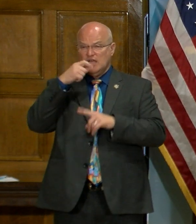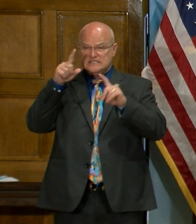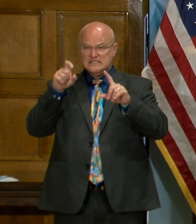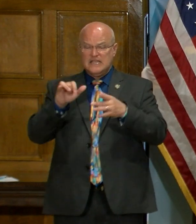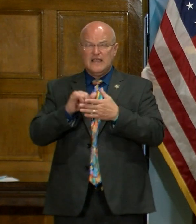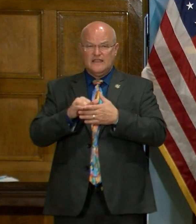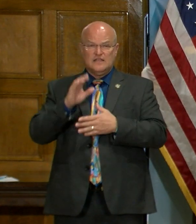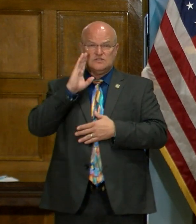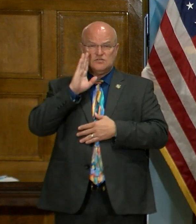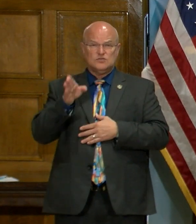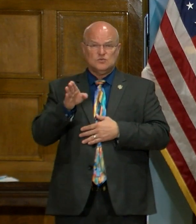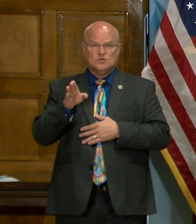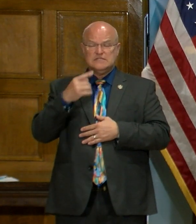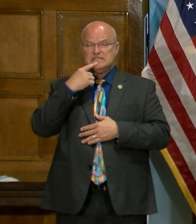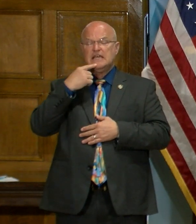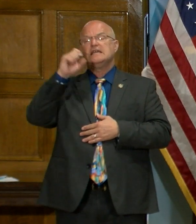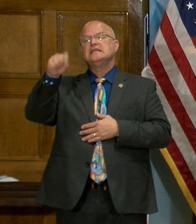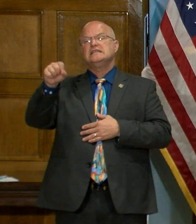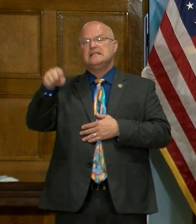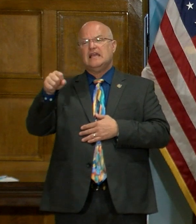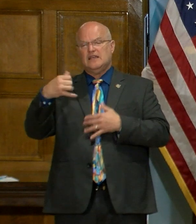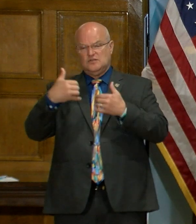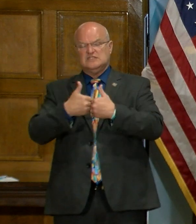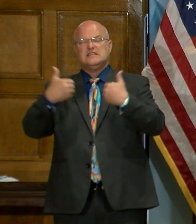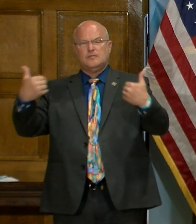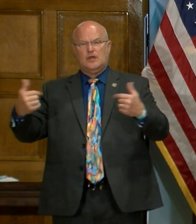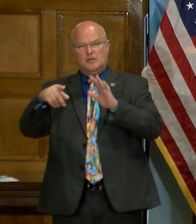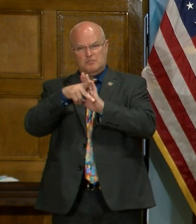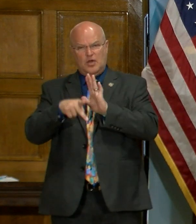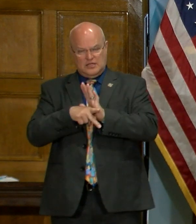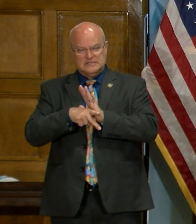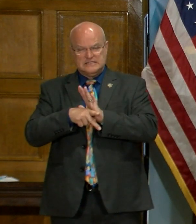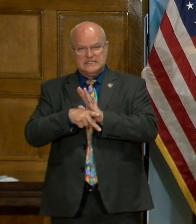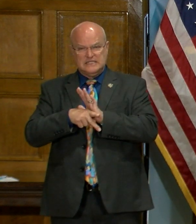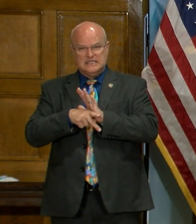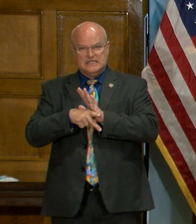test, that you would say that, yeah, your separation policies